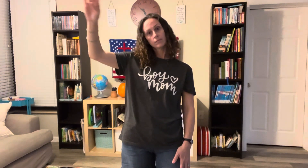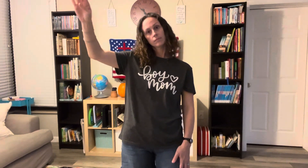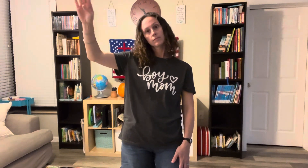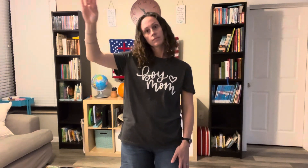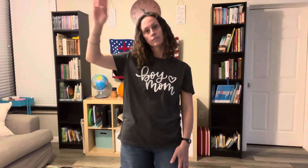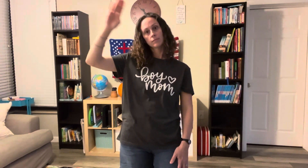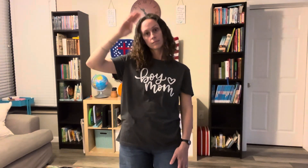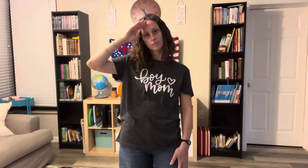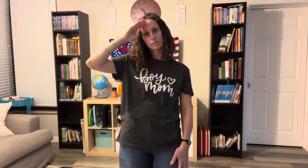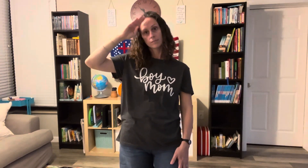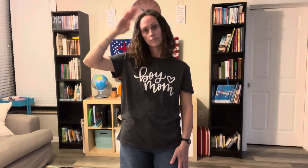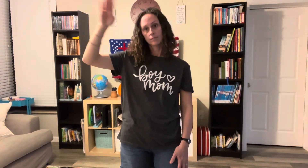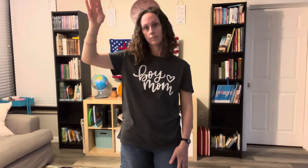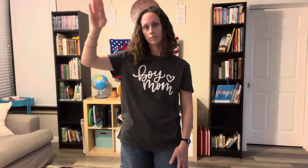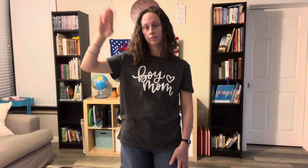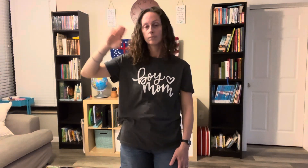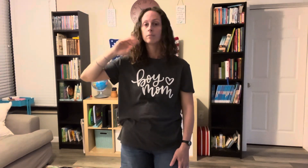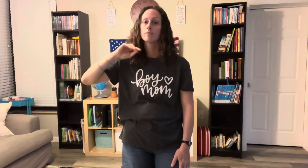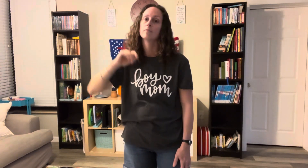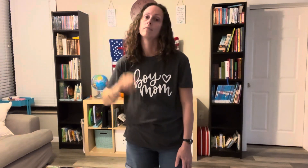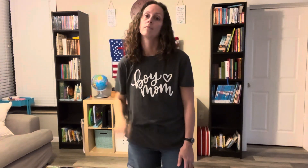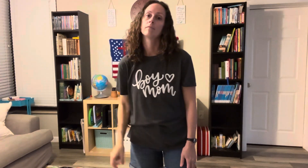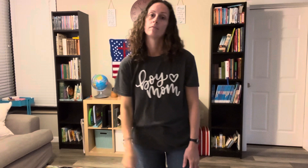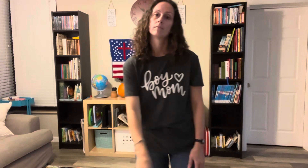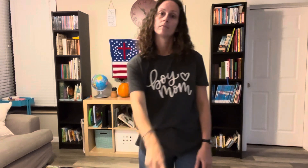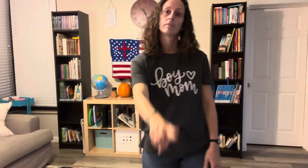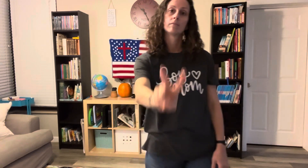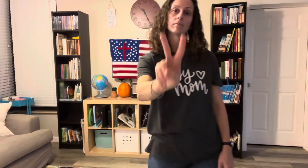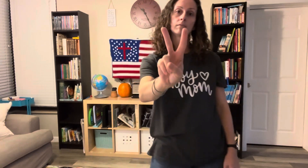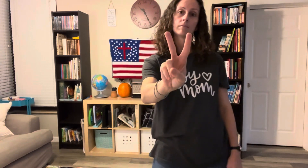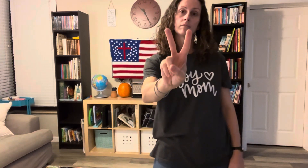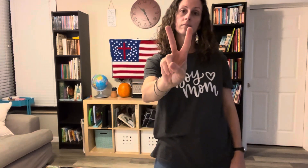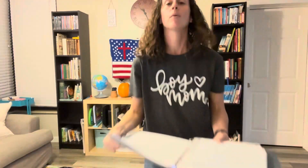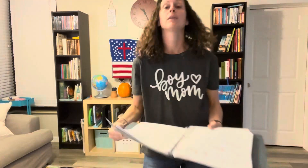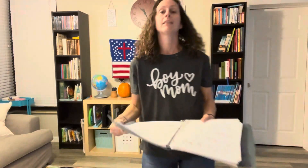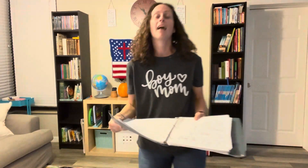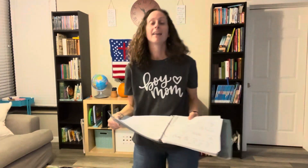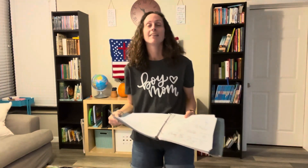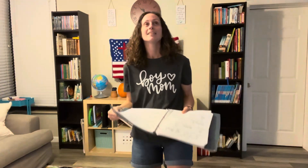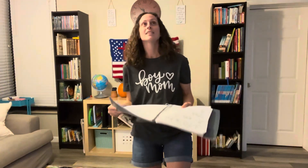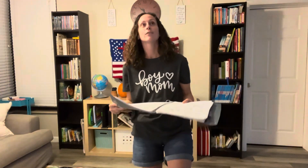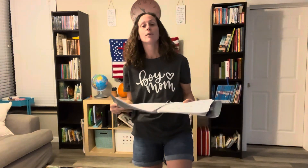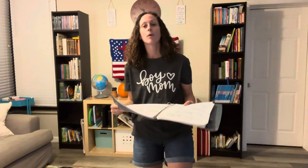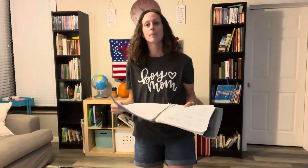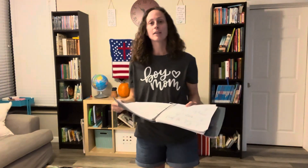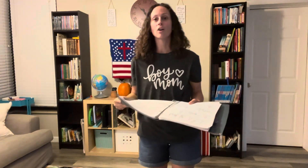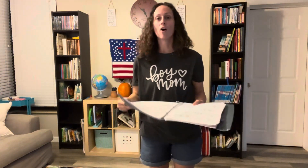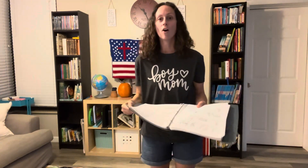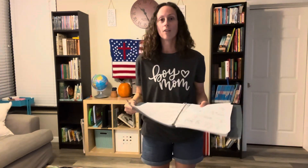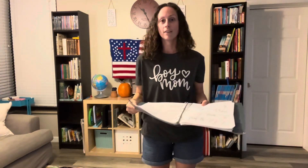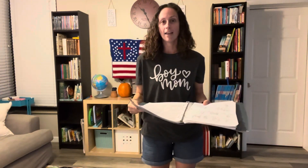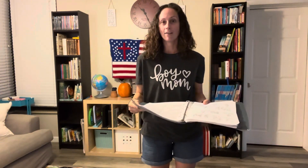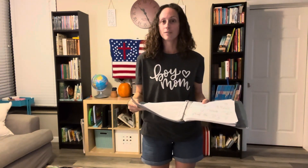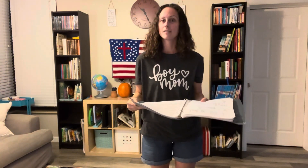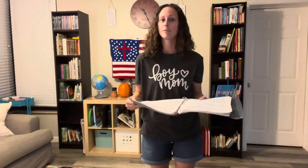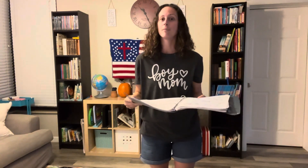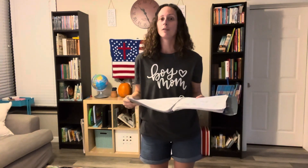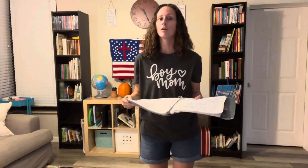at Appomattox Courthouse in Virginia. We're going to Latin, and this is the fun part because all the nouns that we've been learning